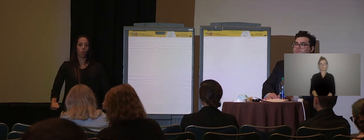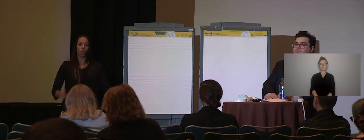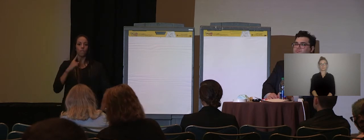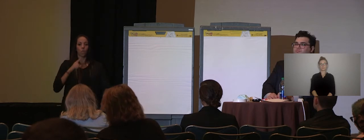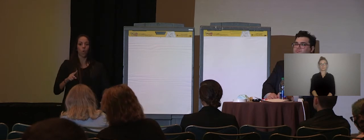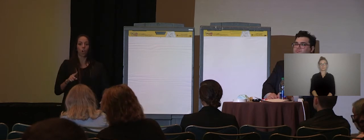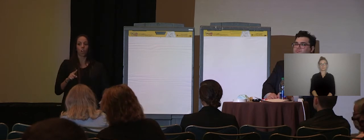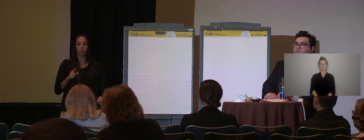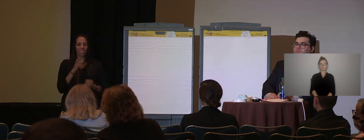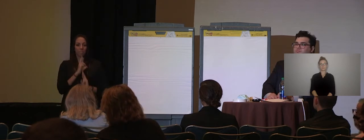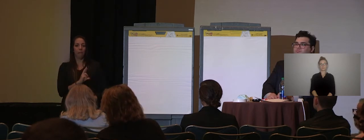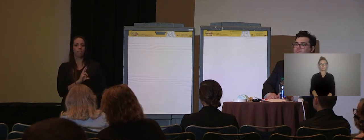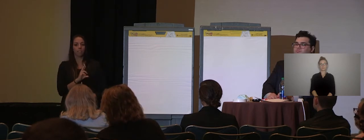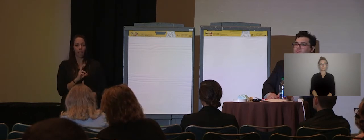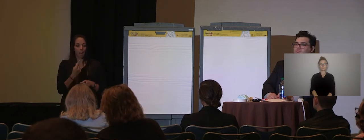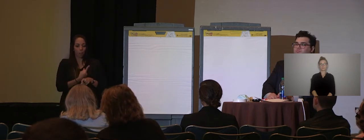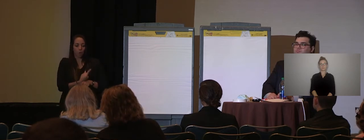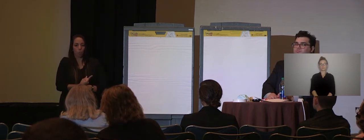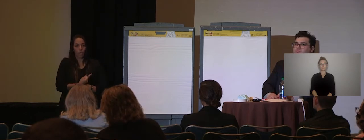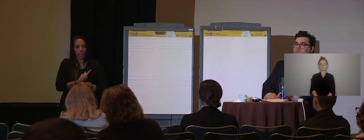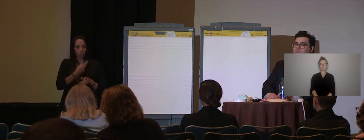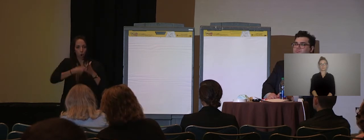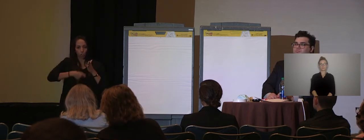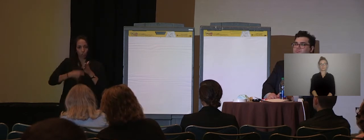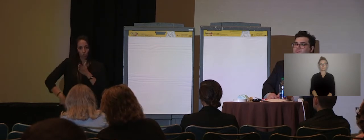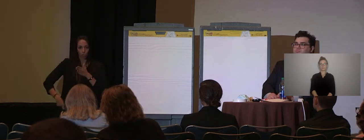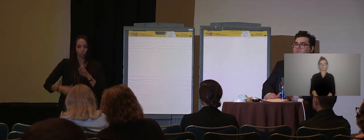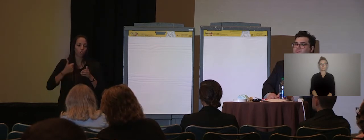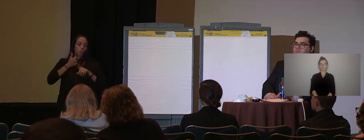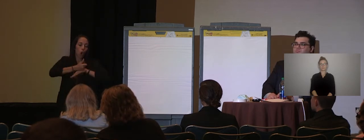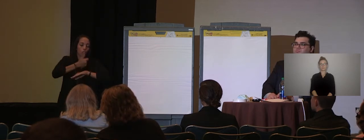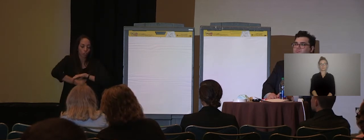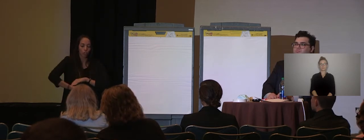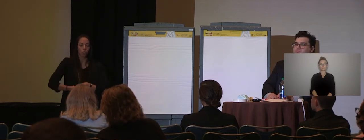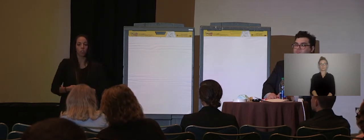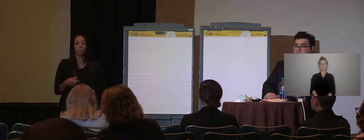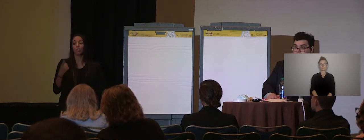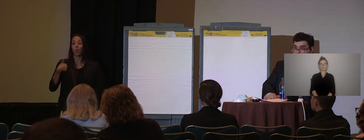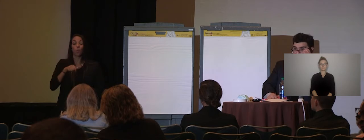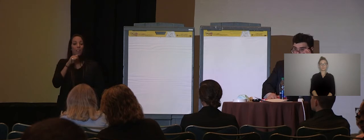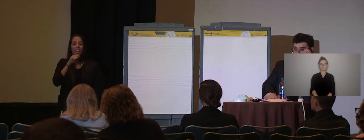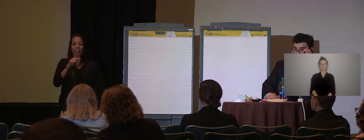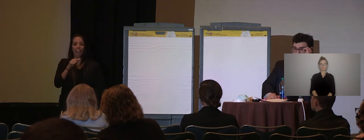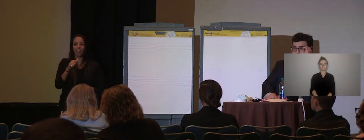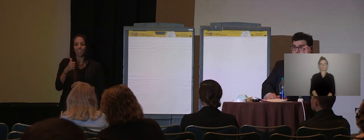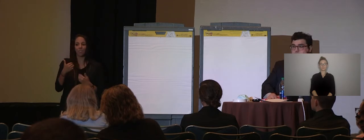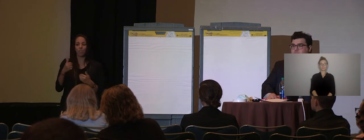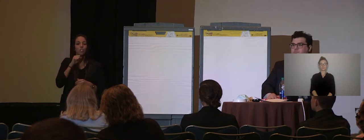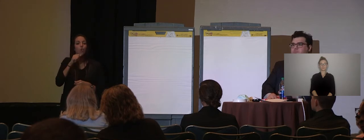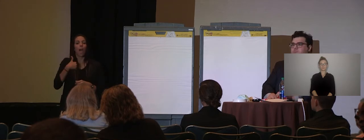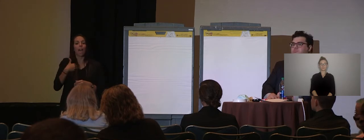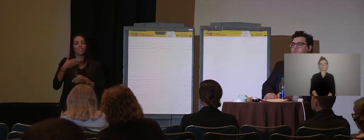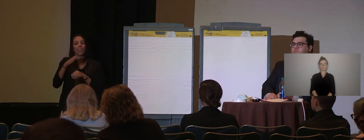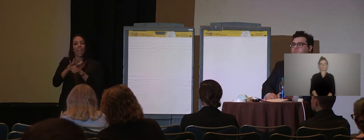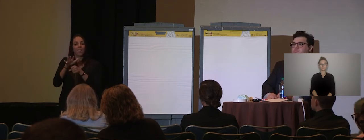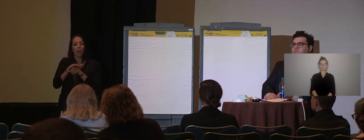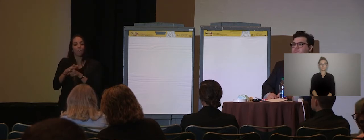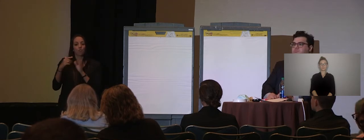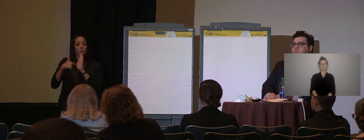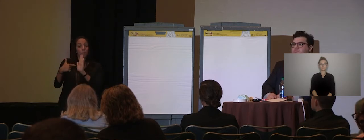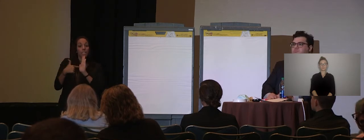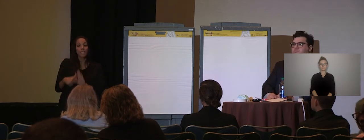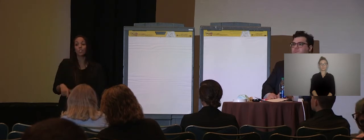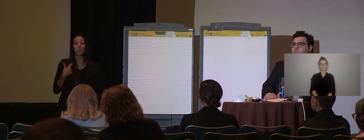that, but it's true. And we are disenfranchised. Many people cannot afford proper legal